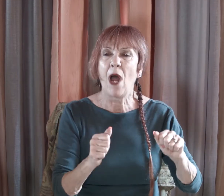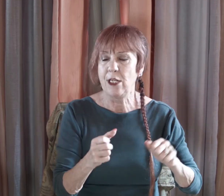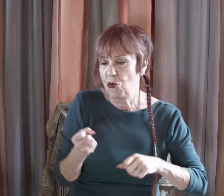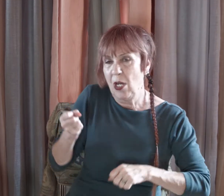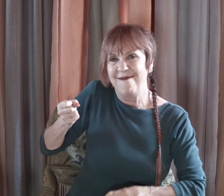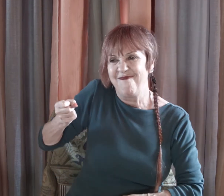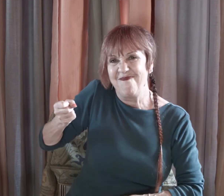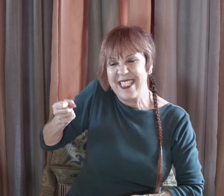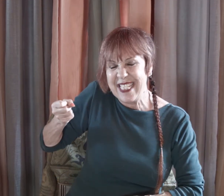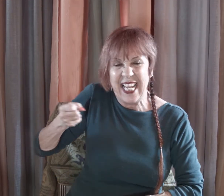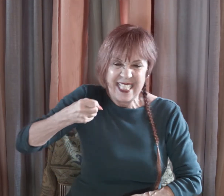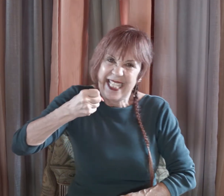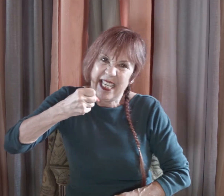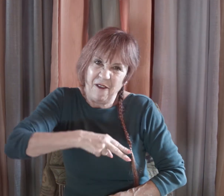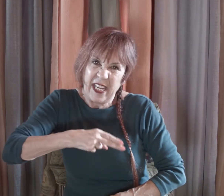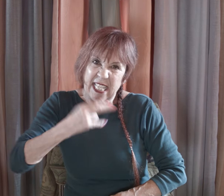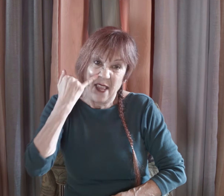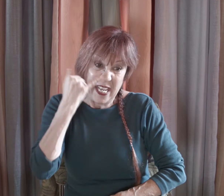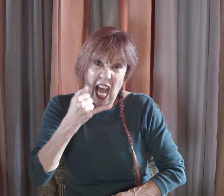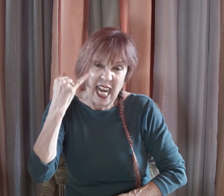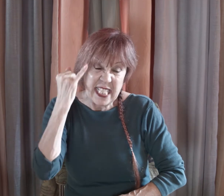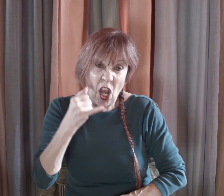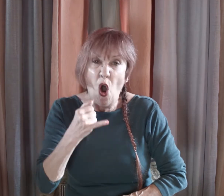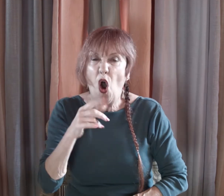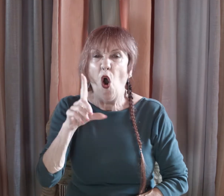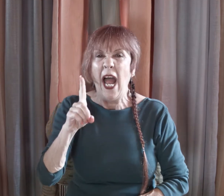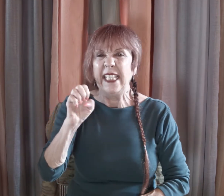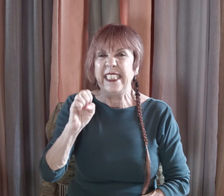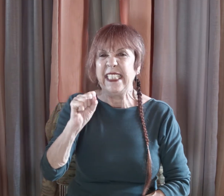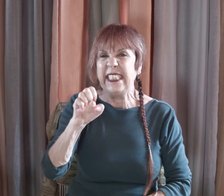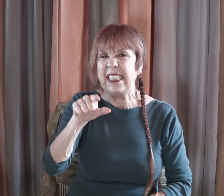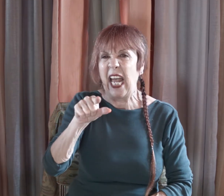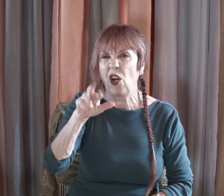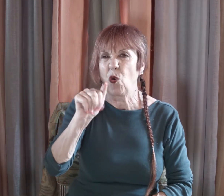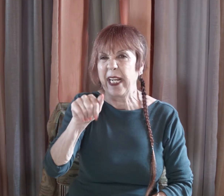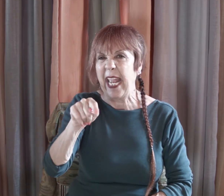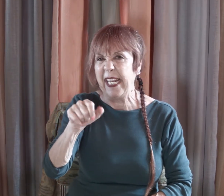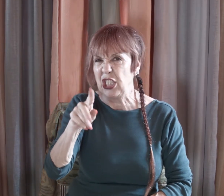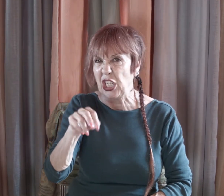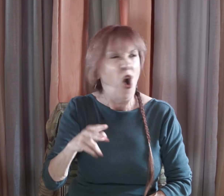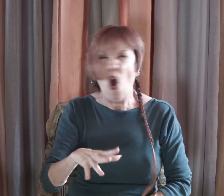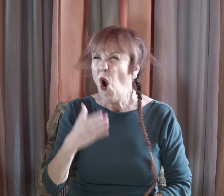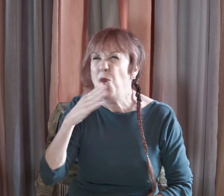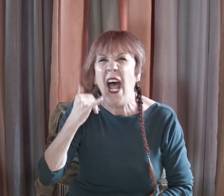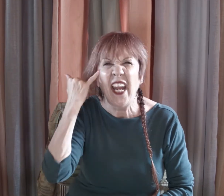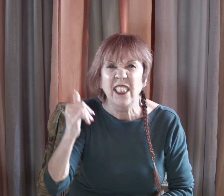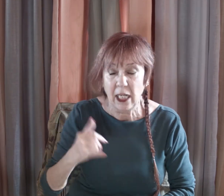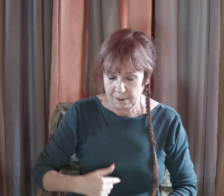trying to defeat the idea that desegregating the schools was a good idea. They were fighting and crazy fighting against it. And